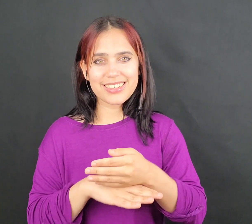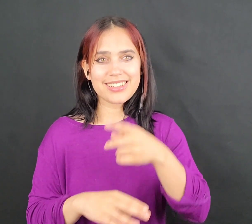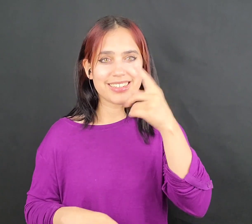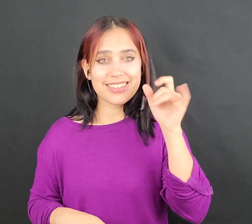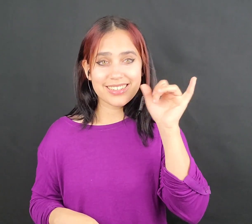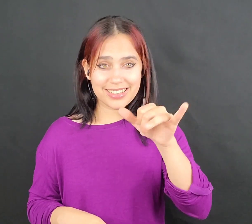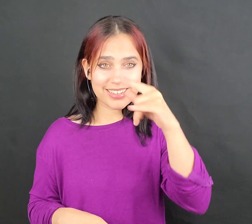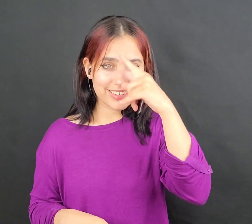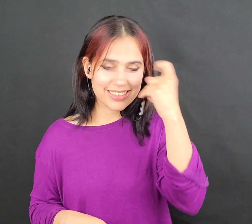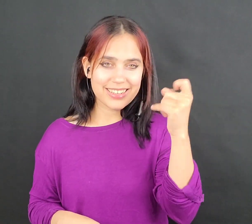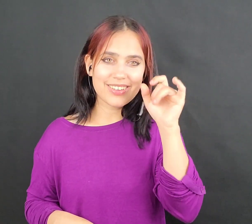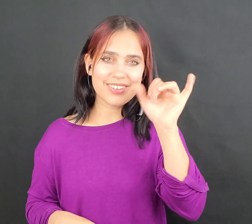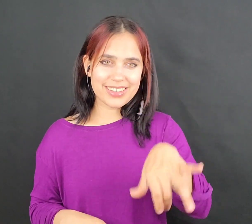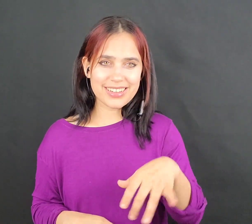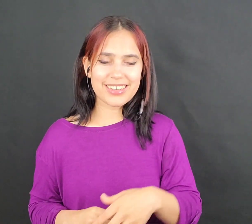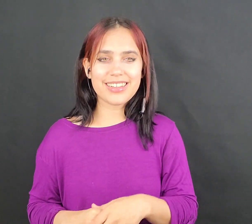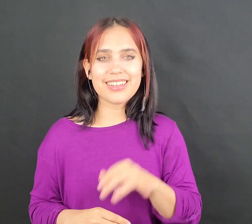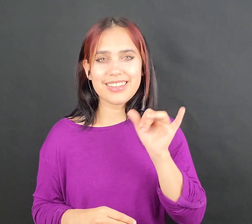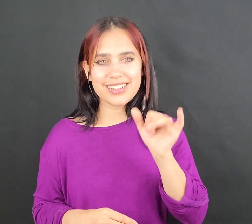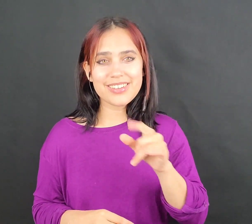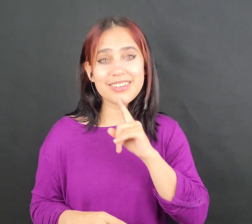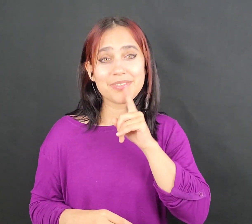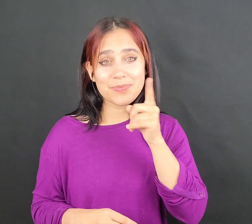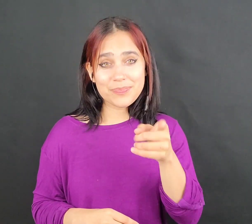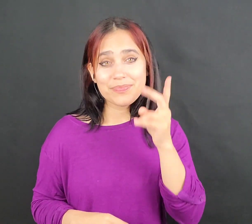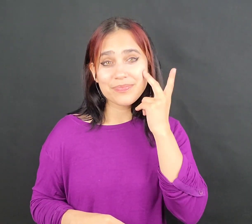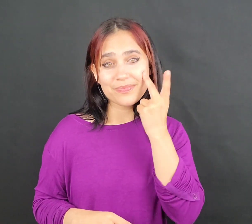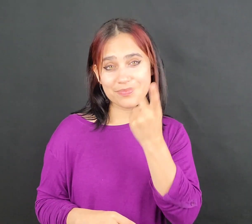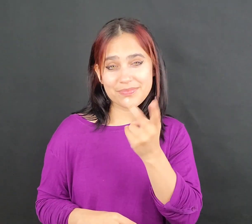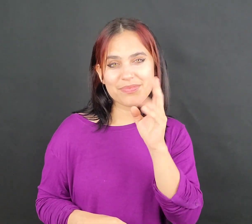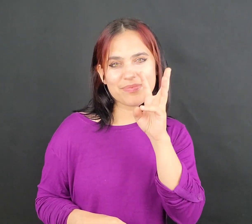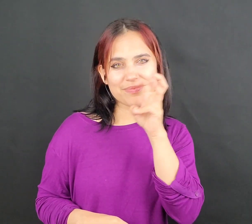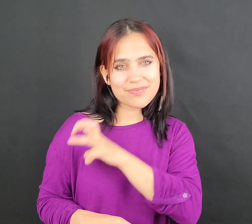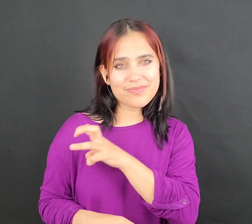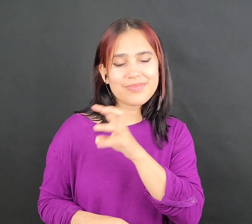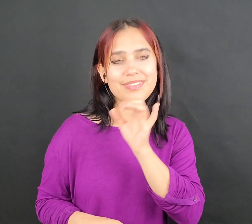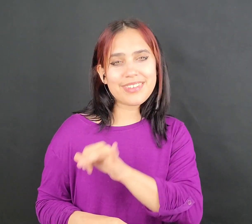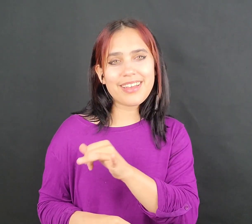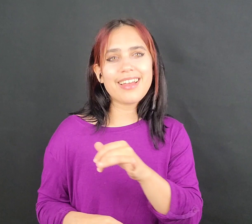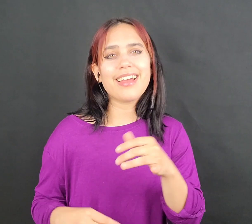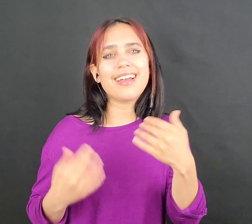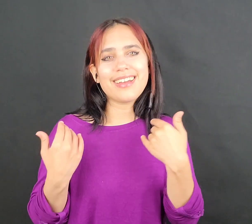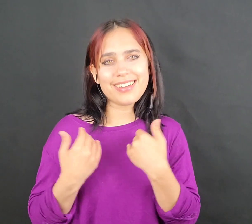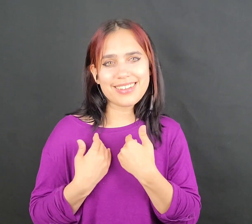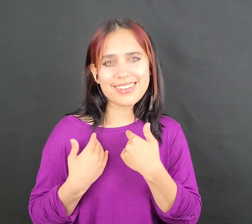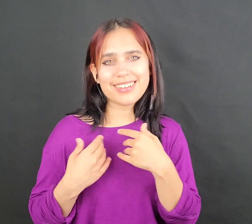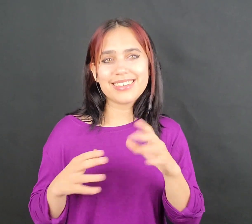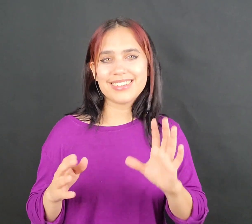slightest touch. Because of this, helictites are rarely seen within arm's reach in tourist caves.